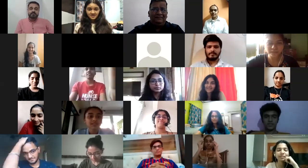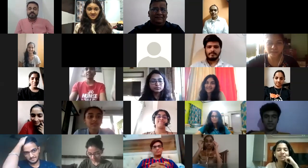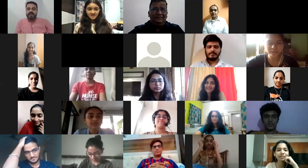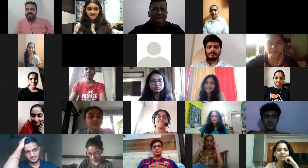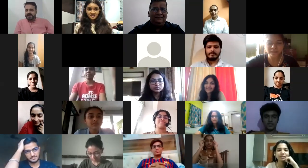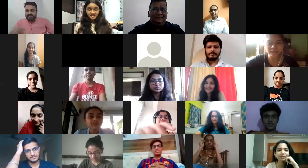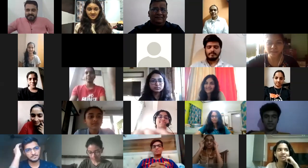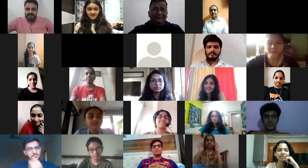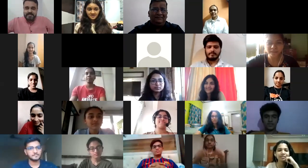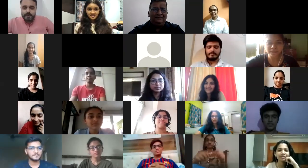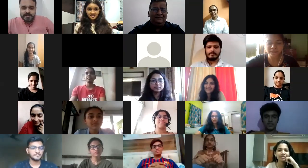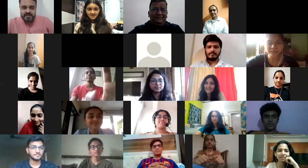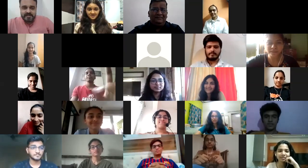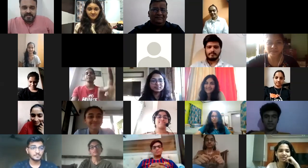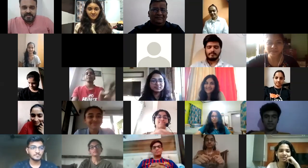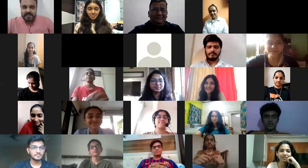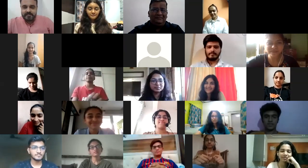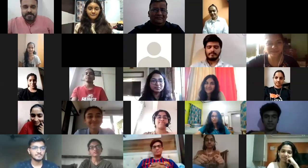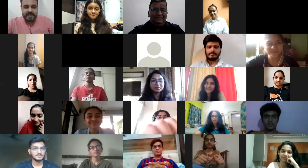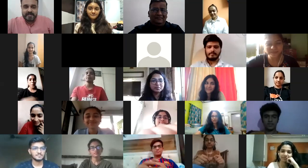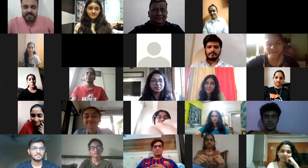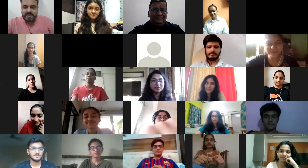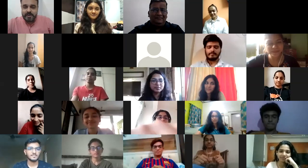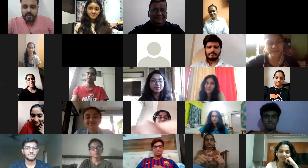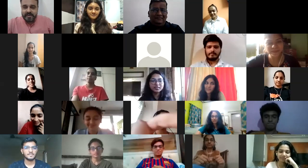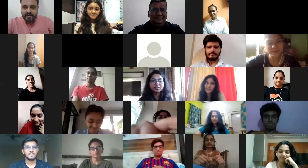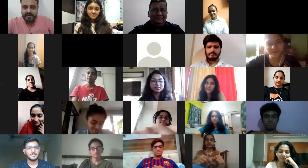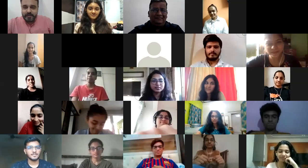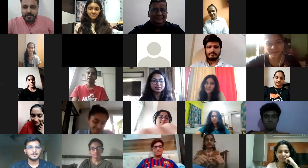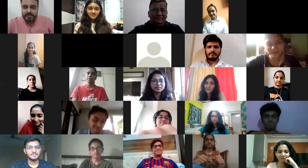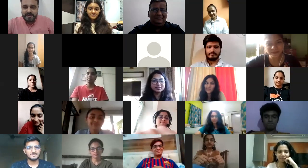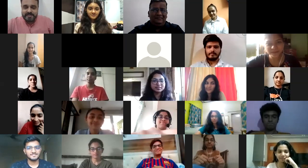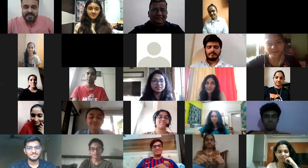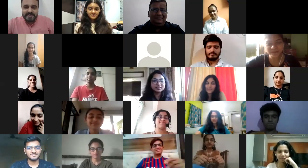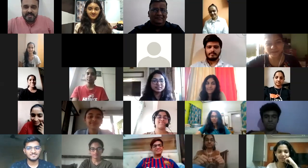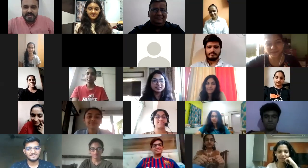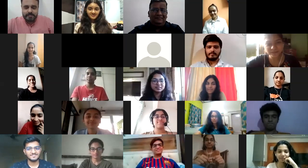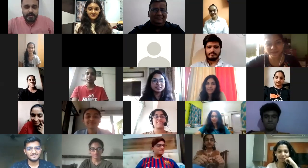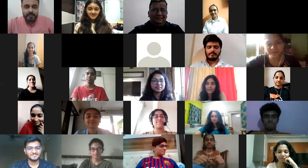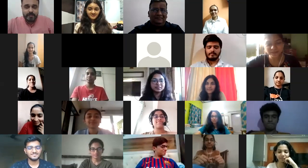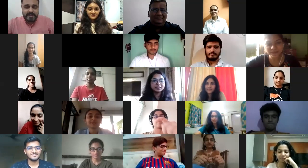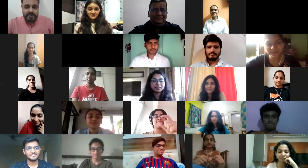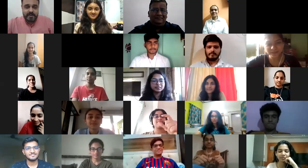forget that? I think that's the most. I think we spend a chunk of our growing up years in this beautiful place called